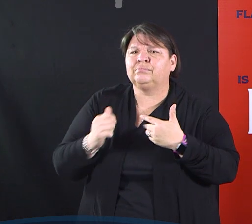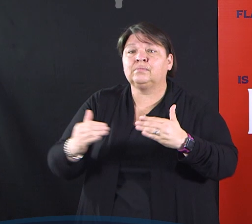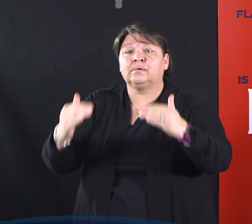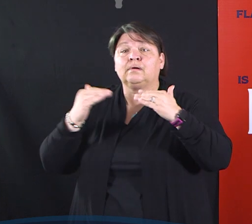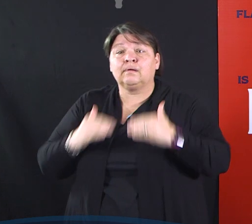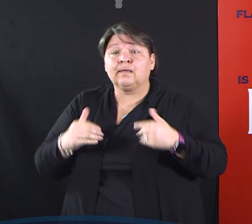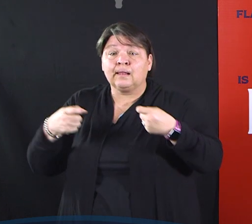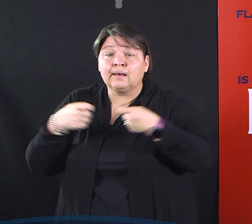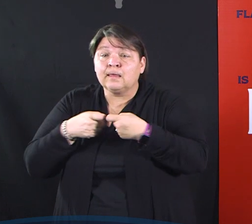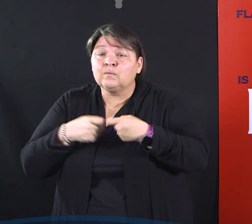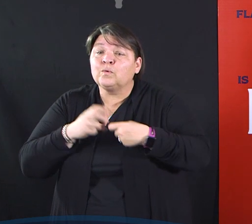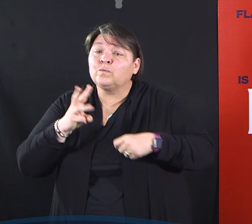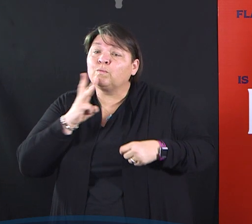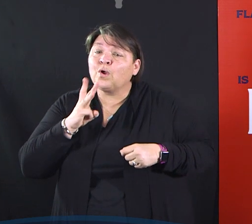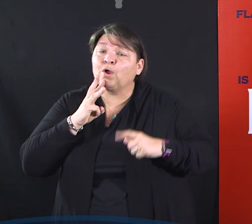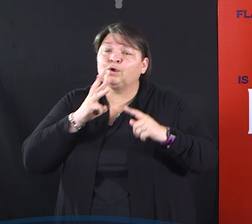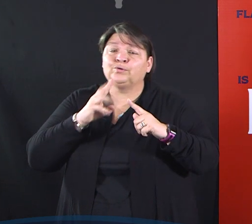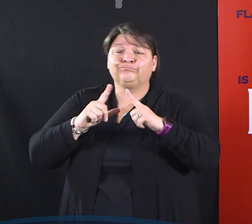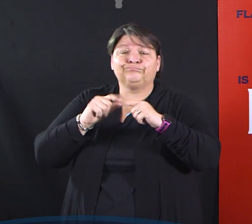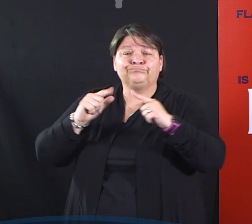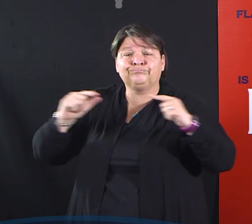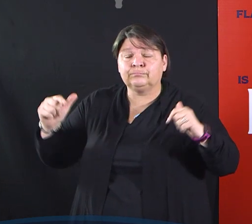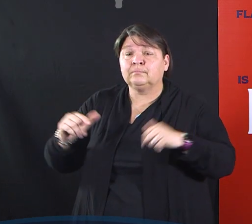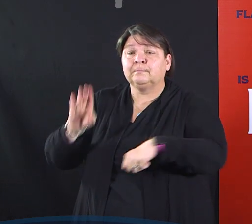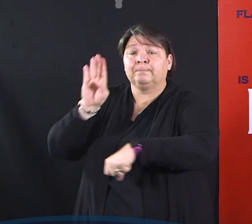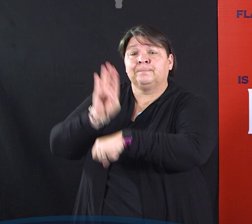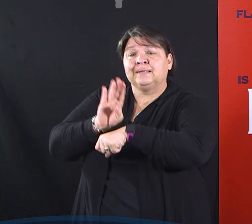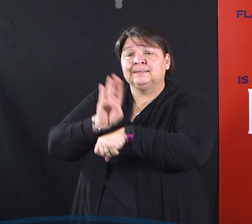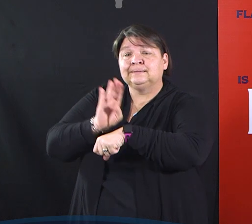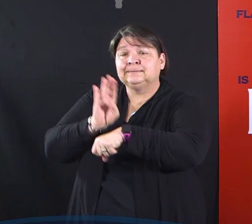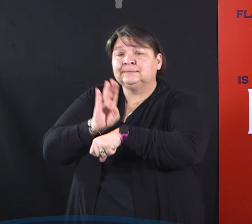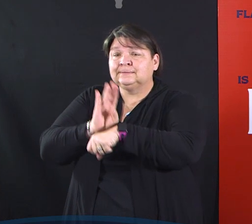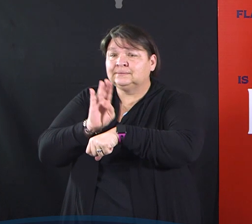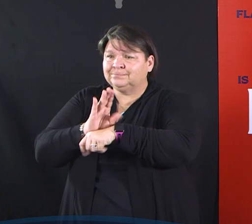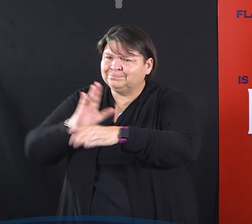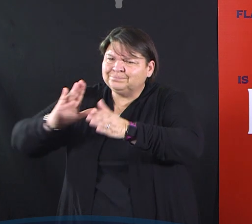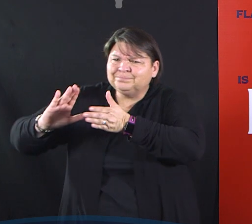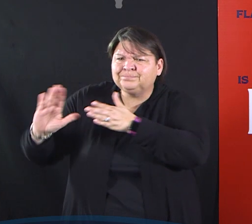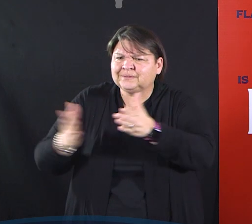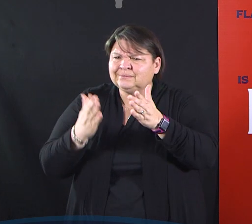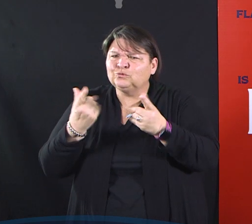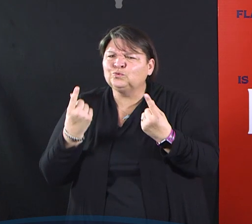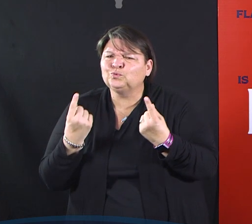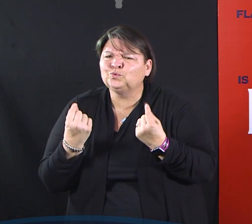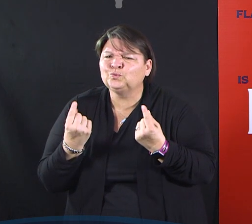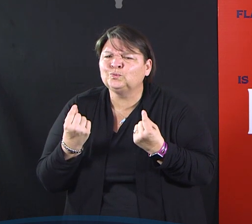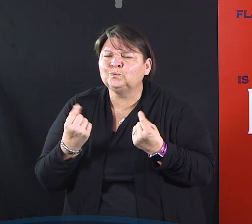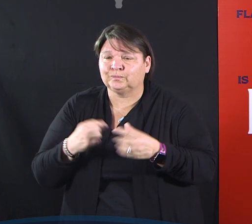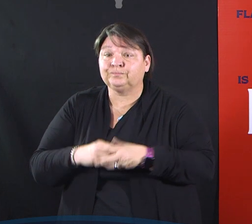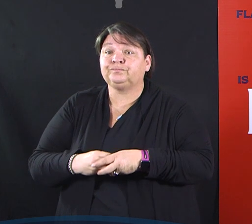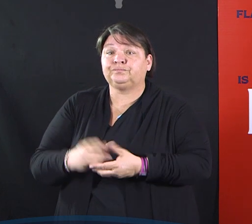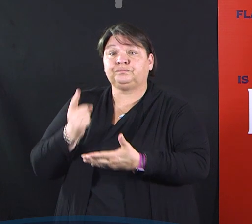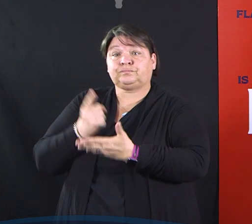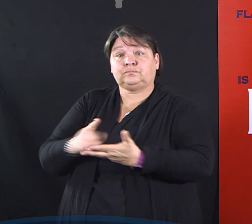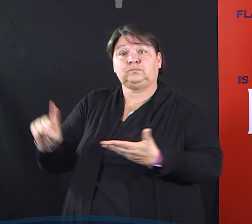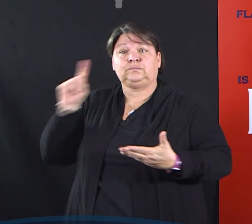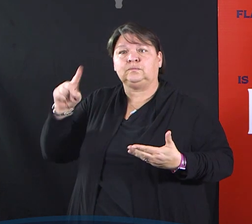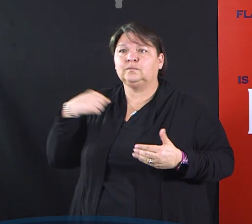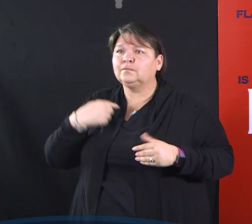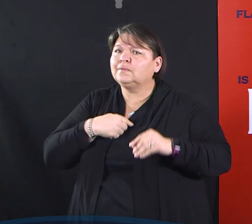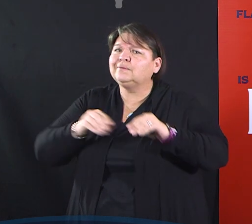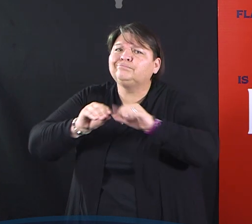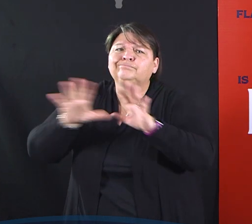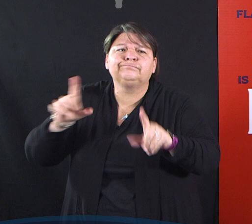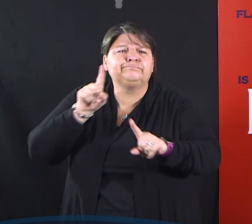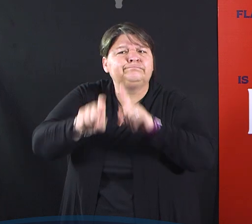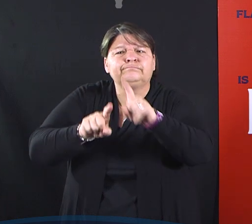continuity plans. The city also released a survey last week, which has gotten over 1,200 responses, and by far the most pressing issue that we